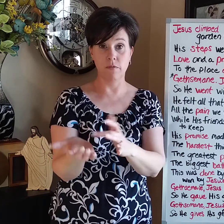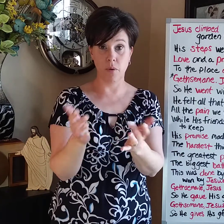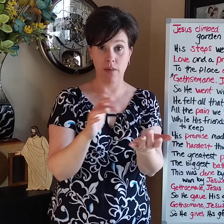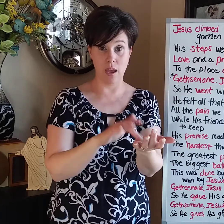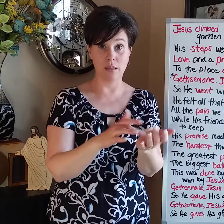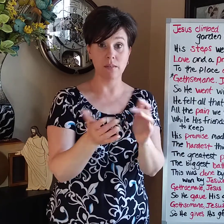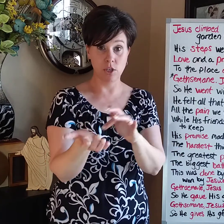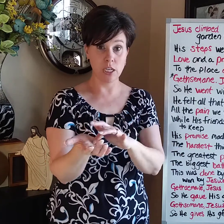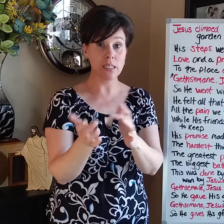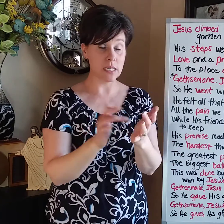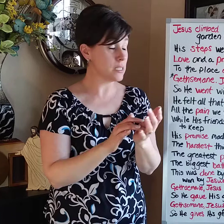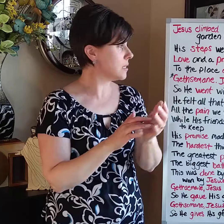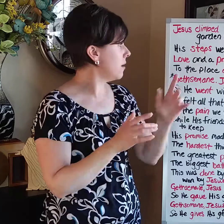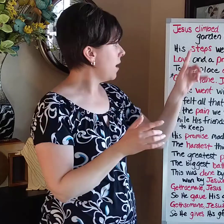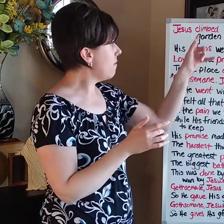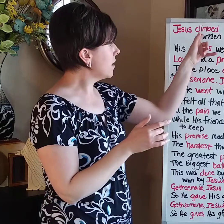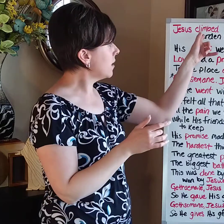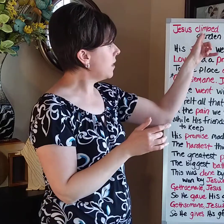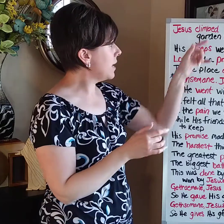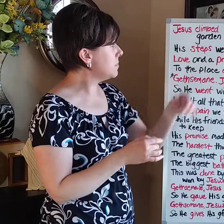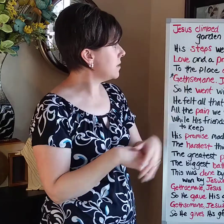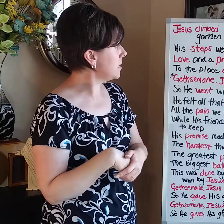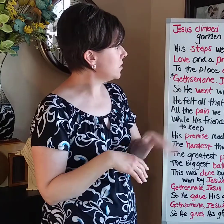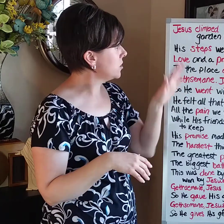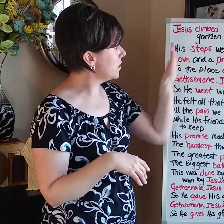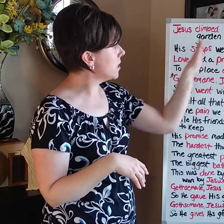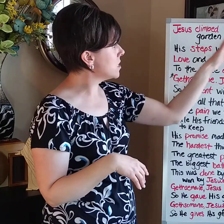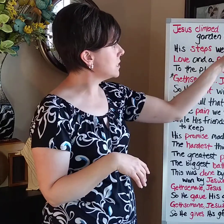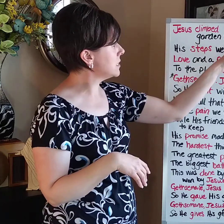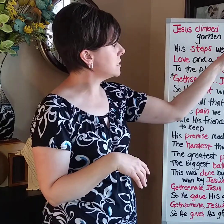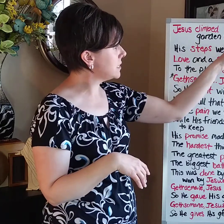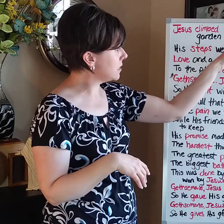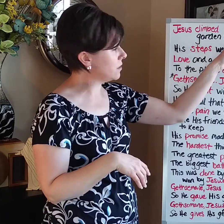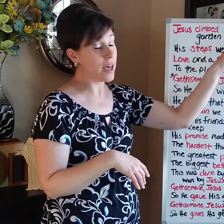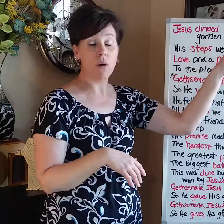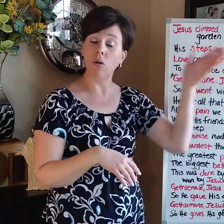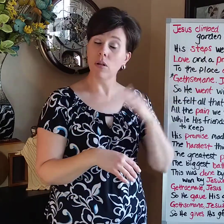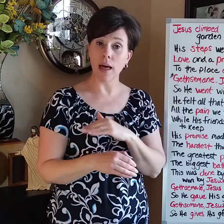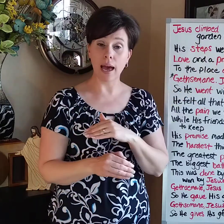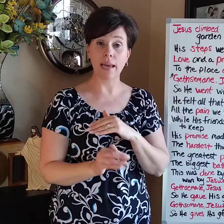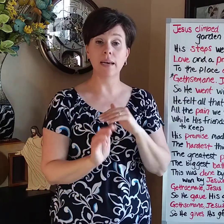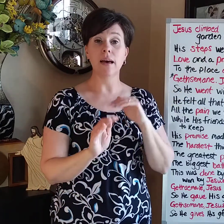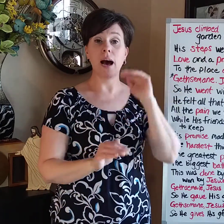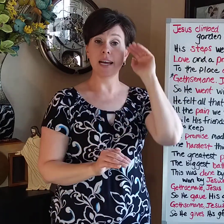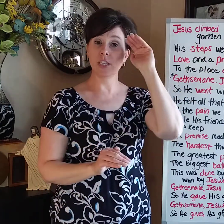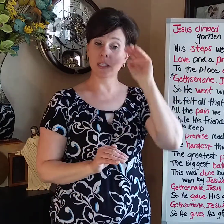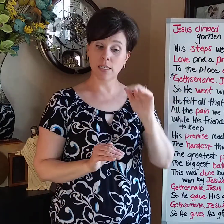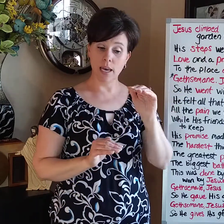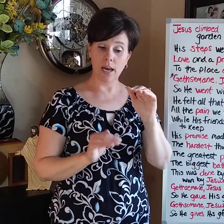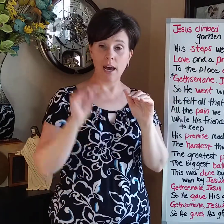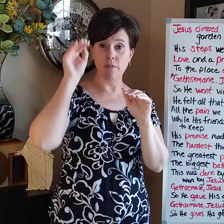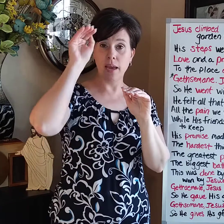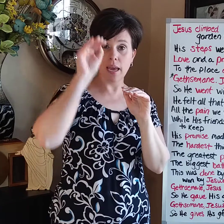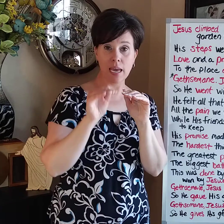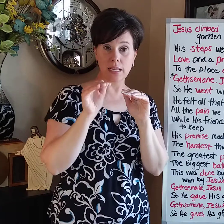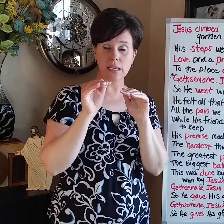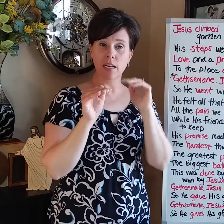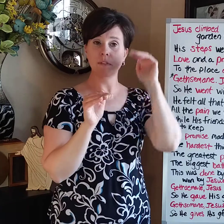both hands. Jesus. And then climbed the hill to the garden still. That whole line, I just have my hands kind of going